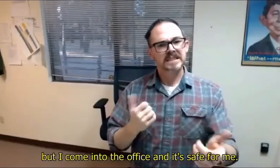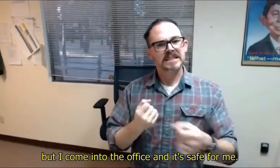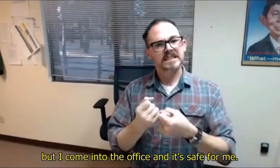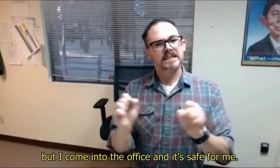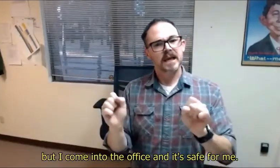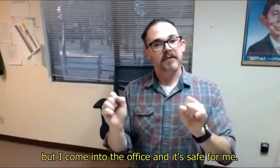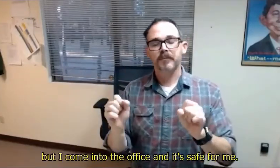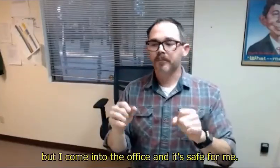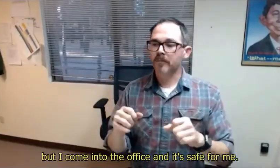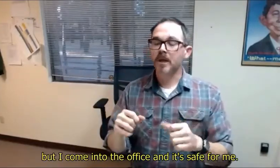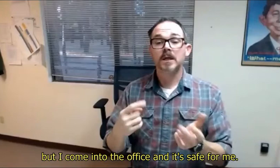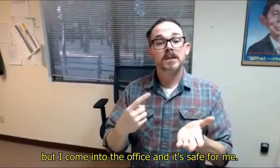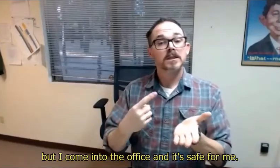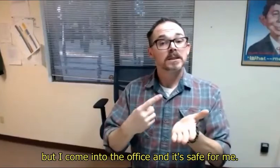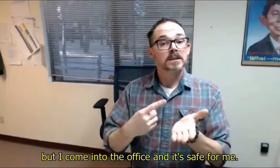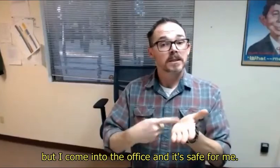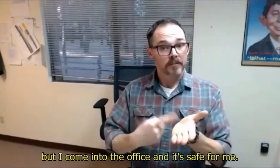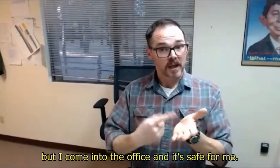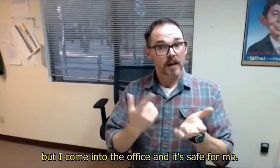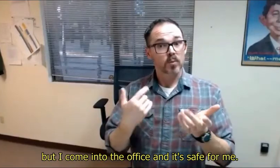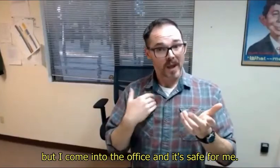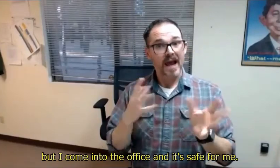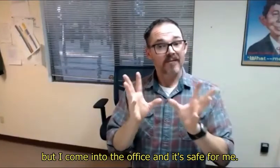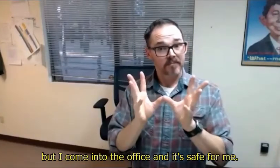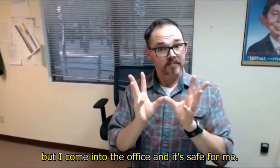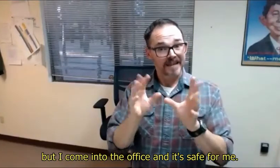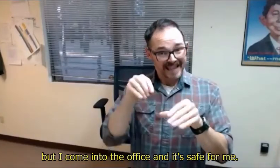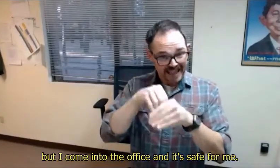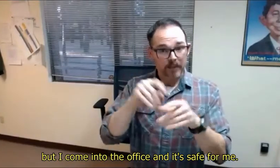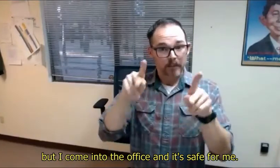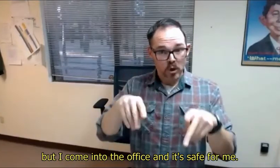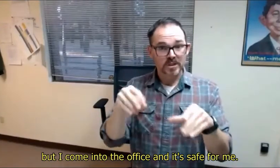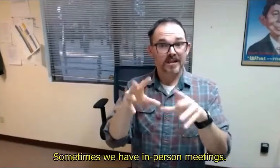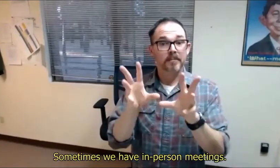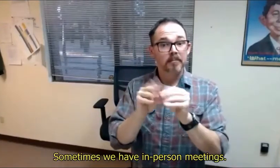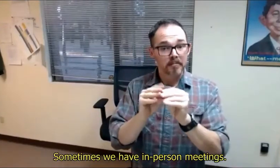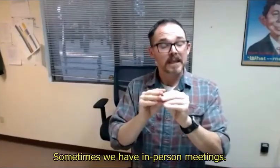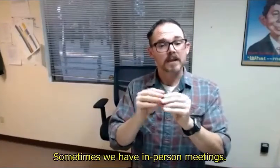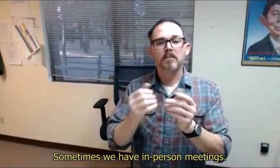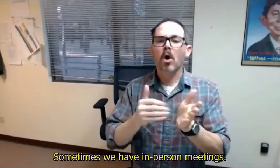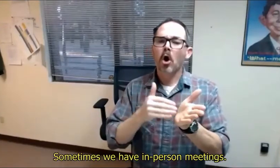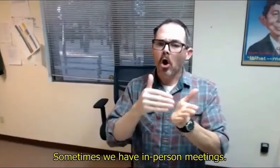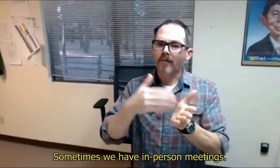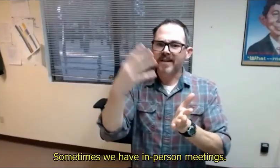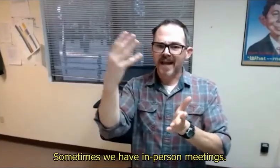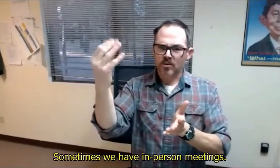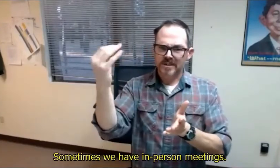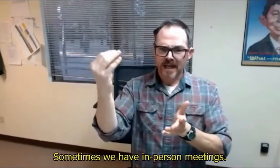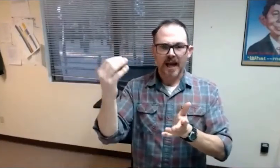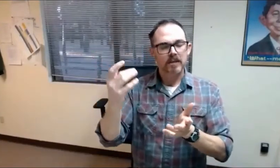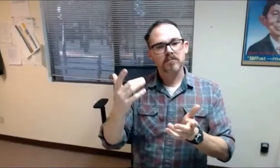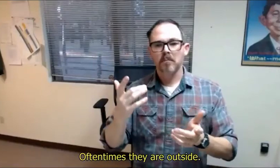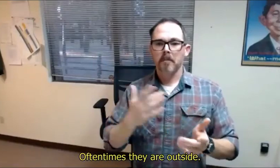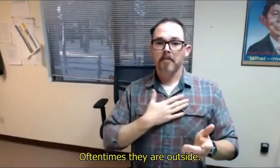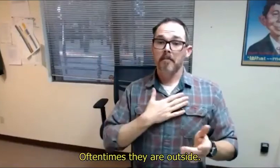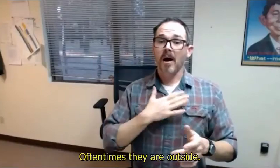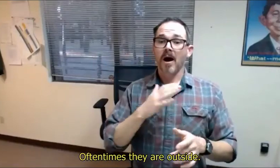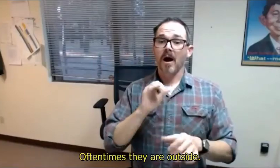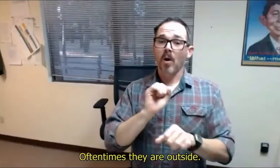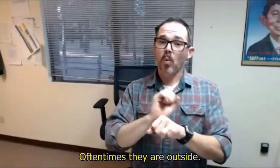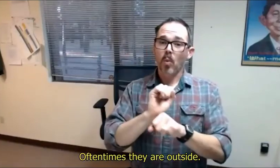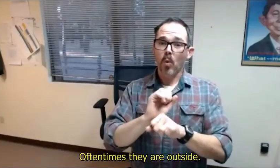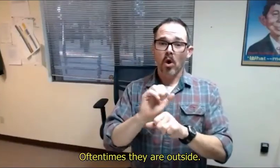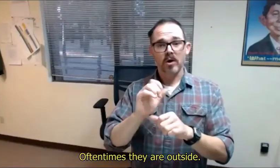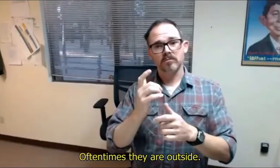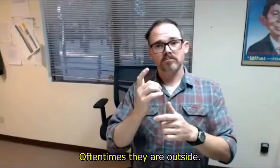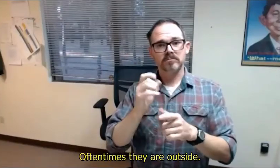home, but I come into the office and it's safe for me. Sometimes we have in-person meetings.